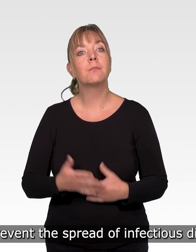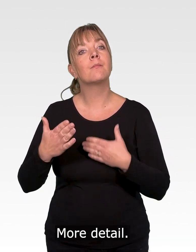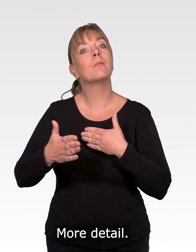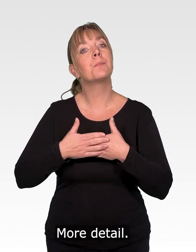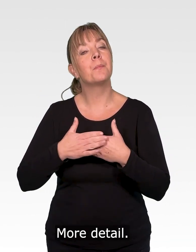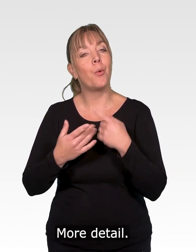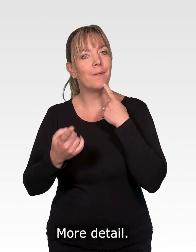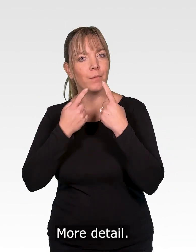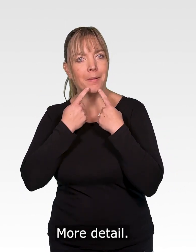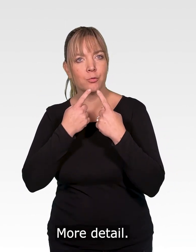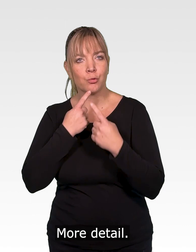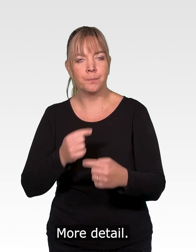More detail.